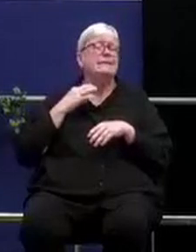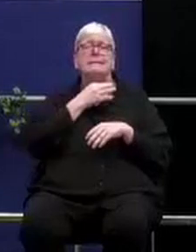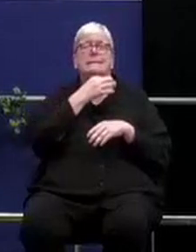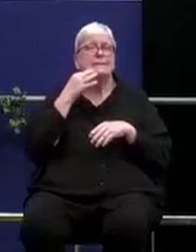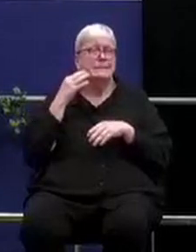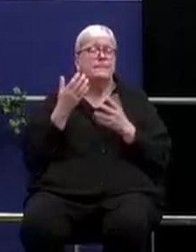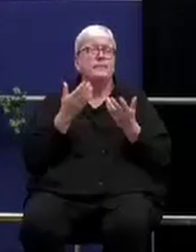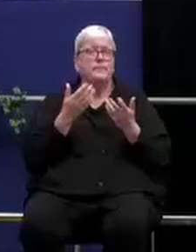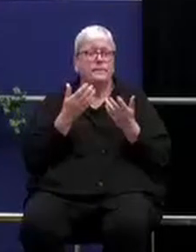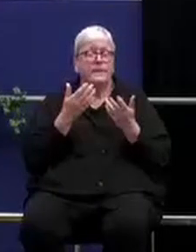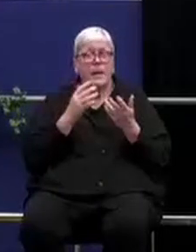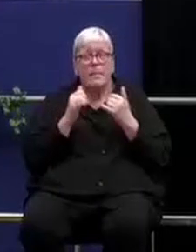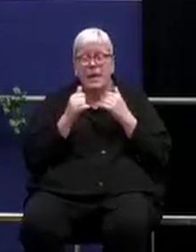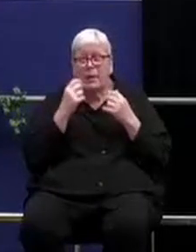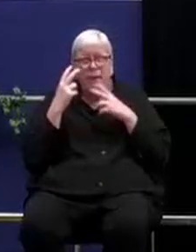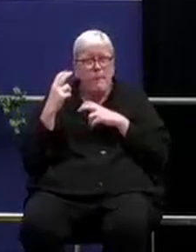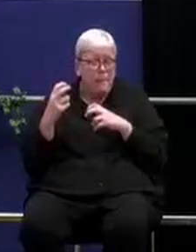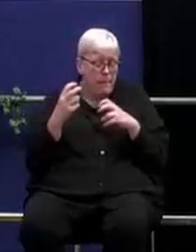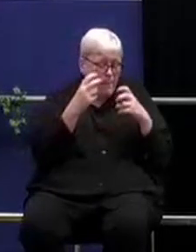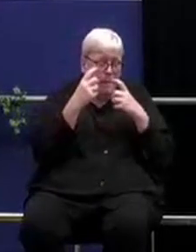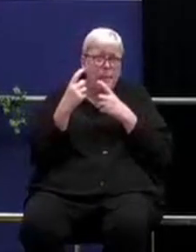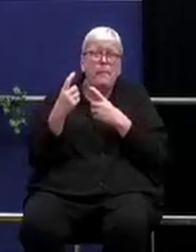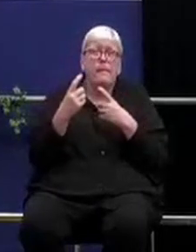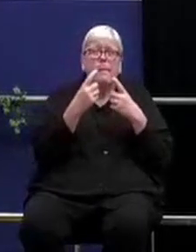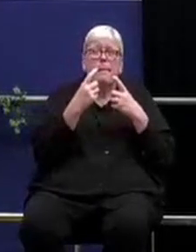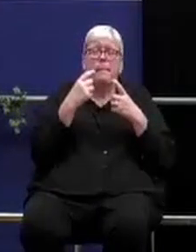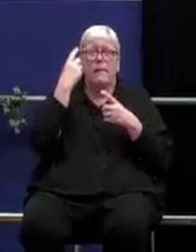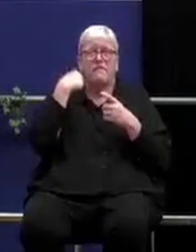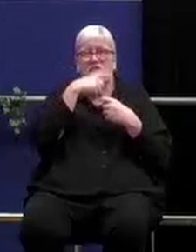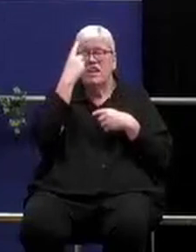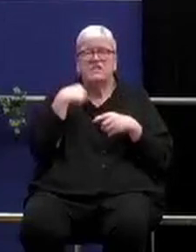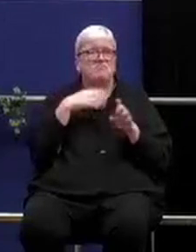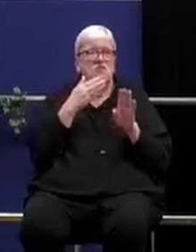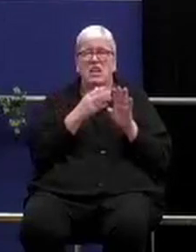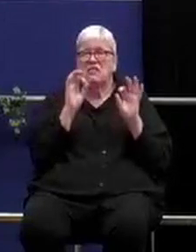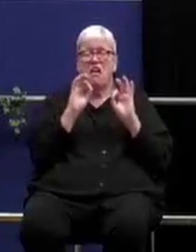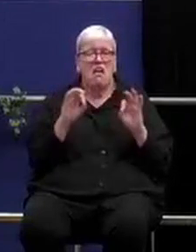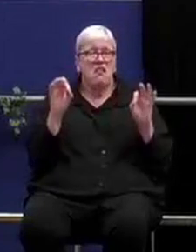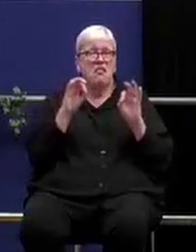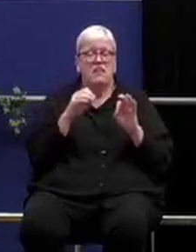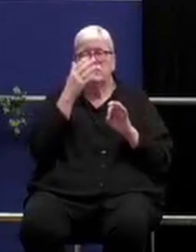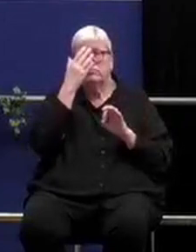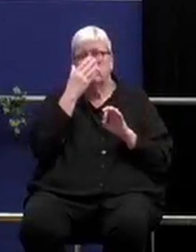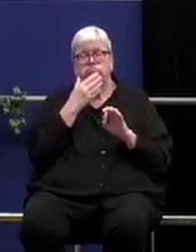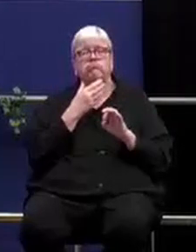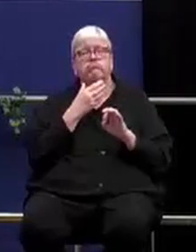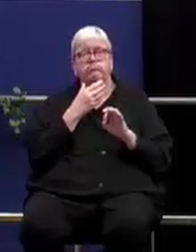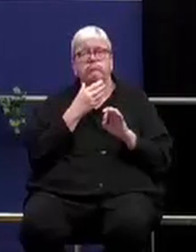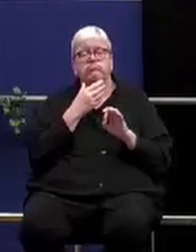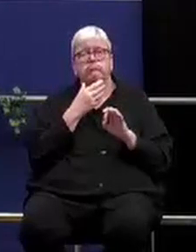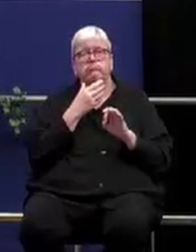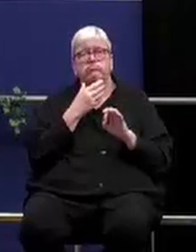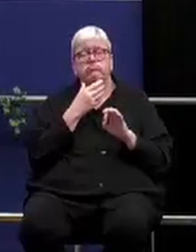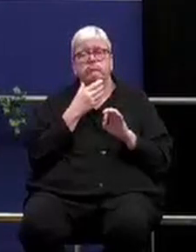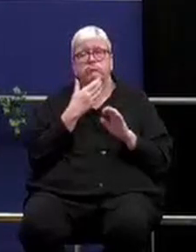cheek. Perhaps I'd served her the day before, but her face brought no recognition. ID and surname,